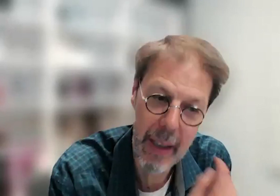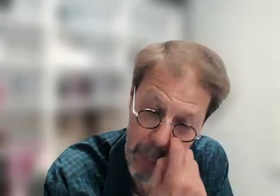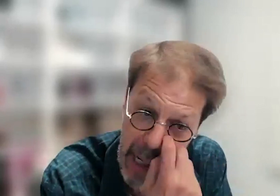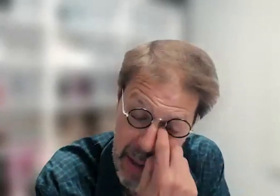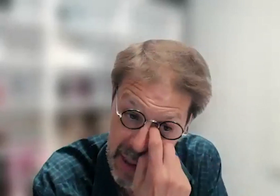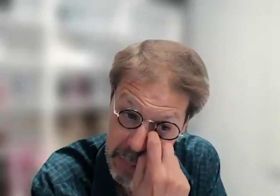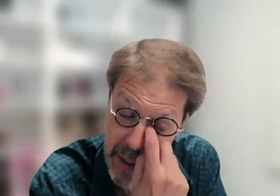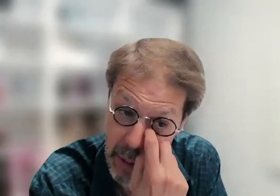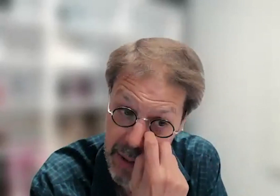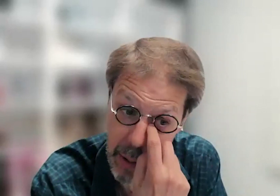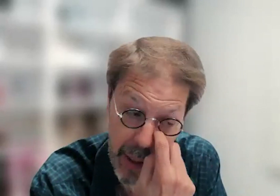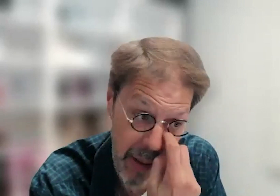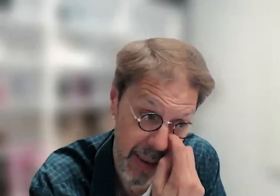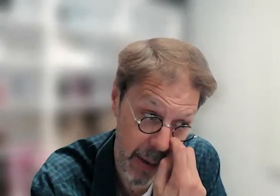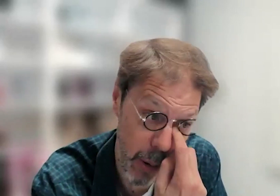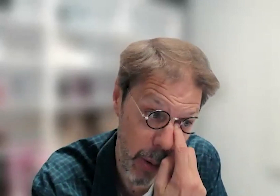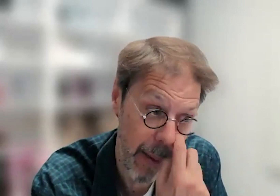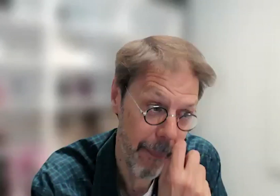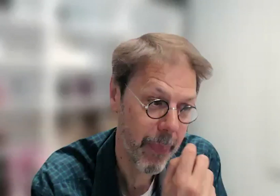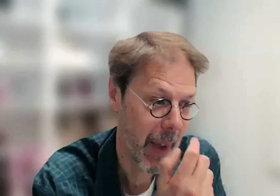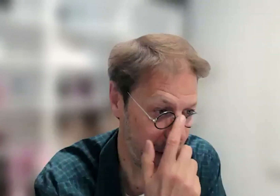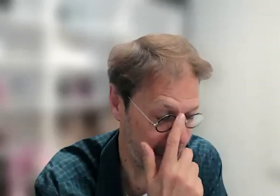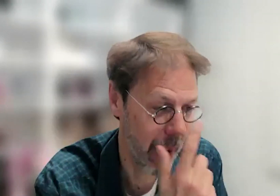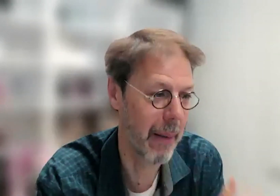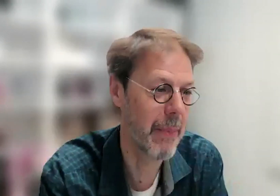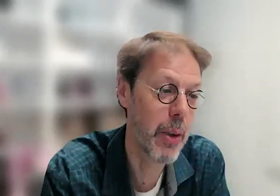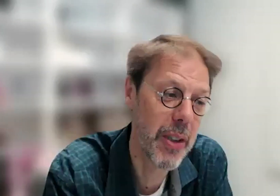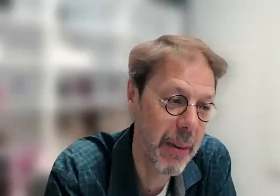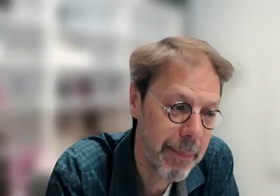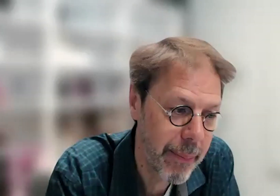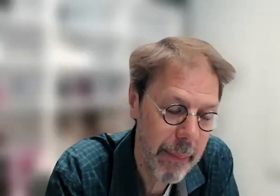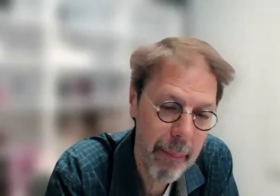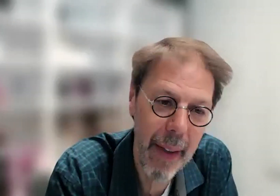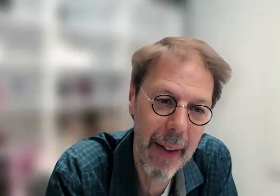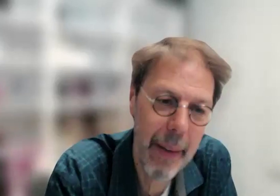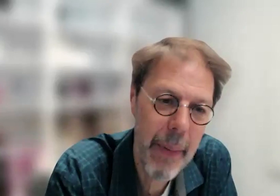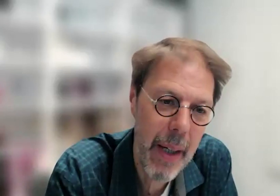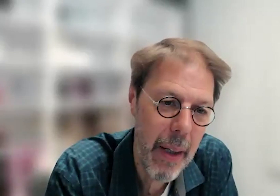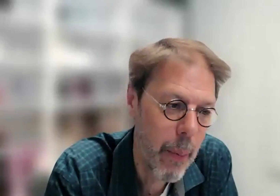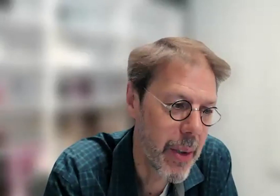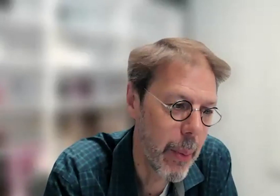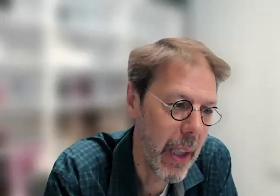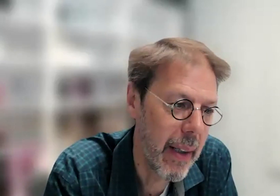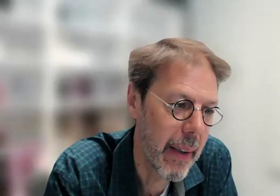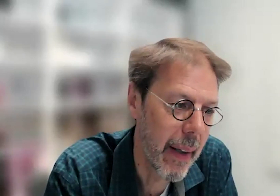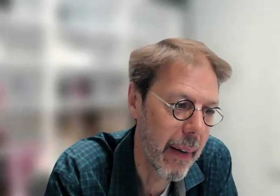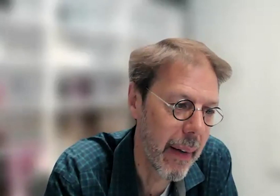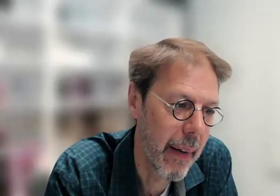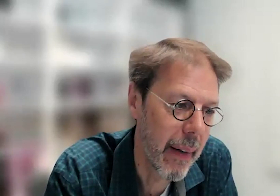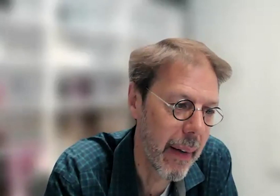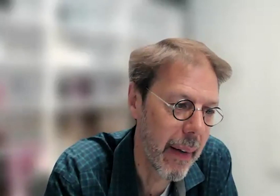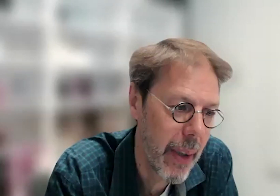hear your reactions, especially also the reactions to kind of Susan, which